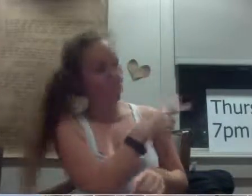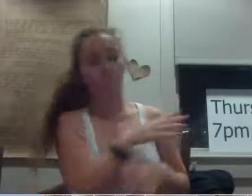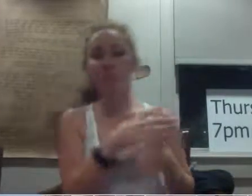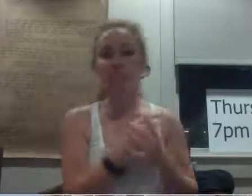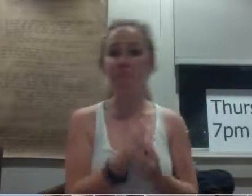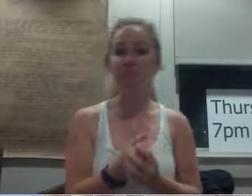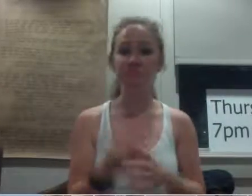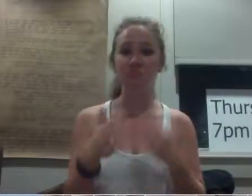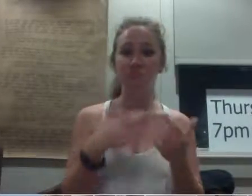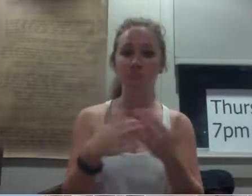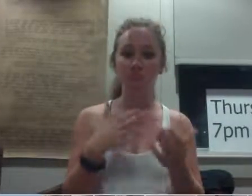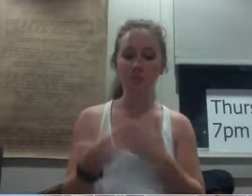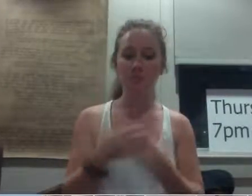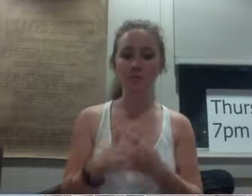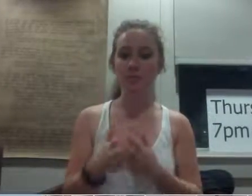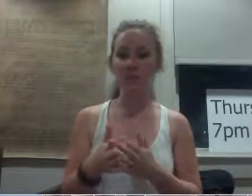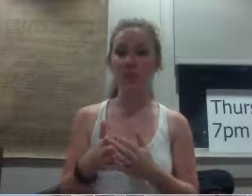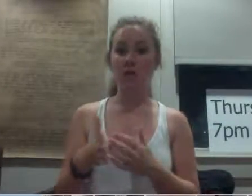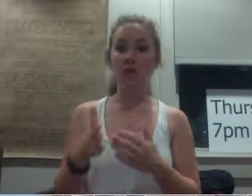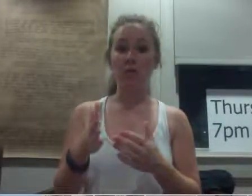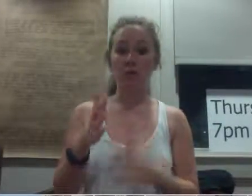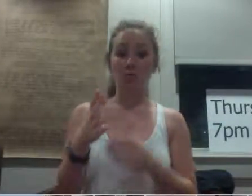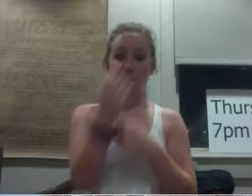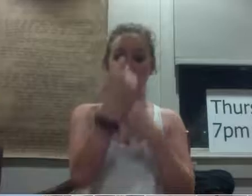like this. You can see right here.